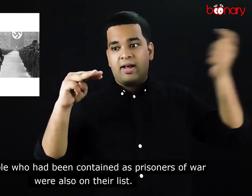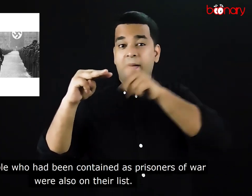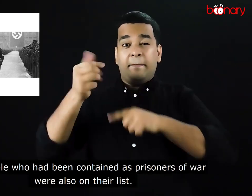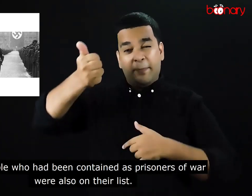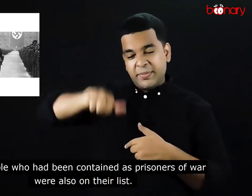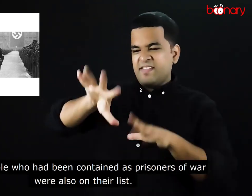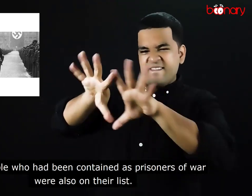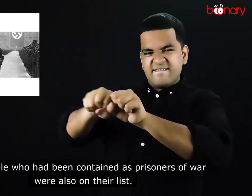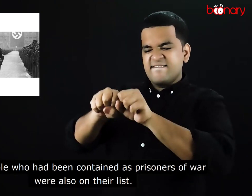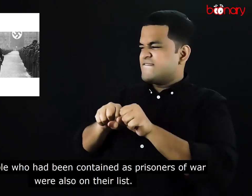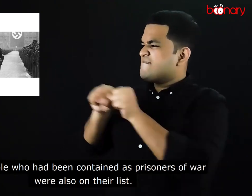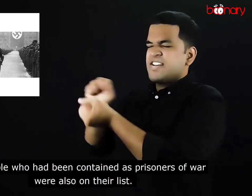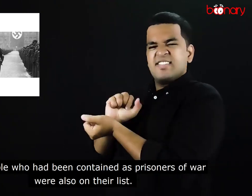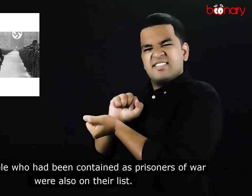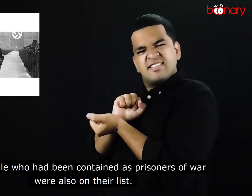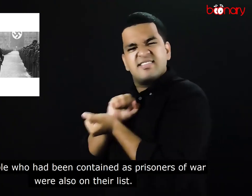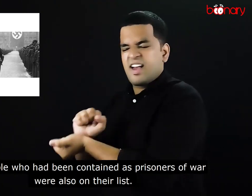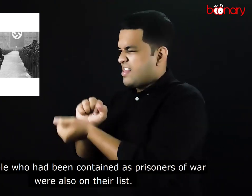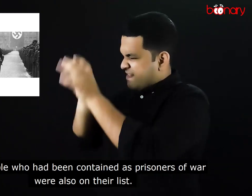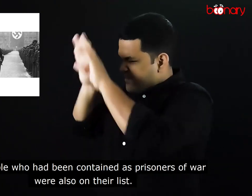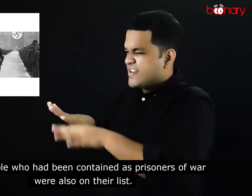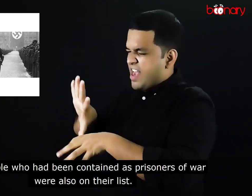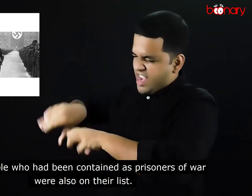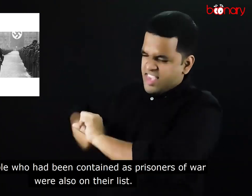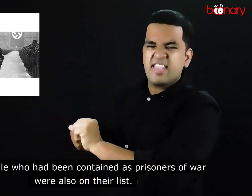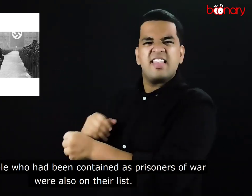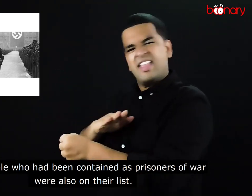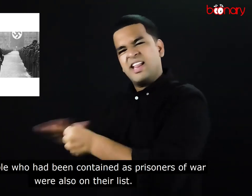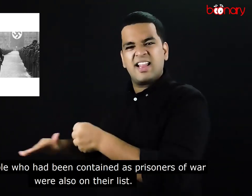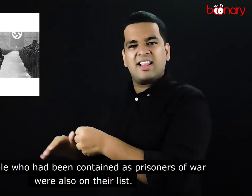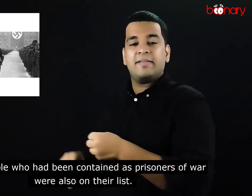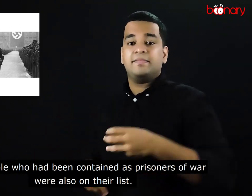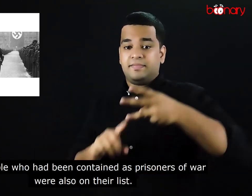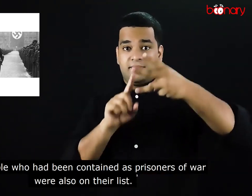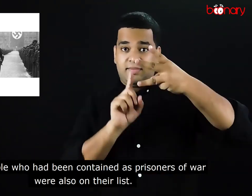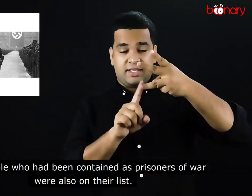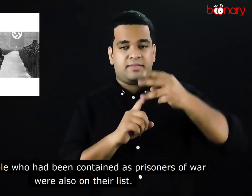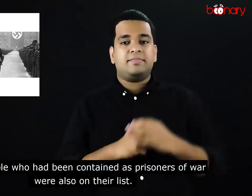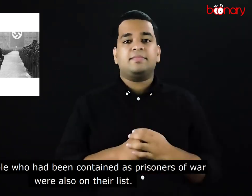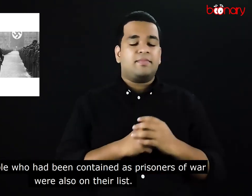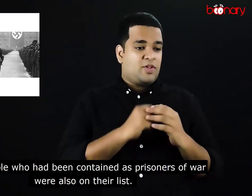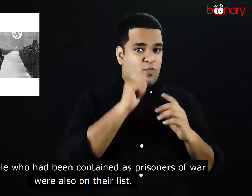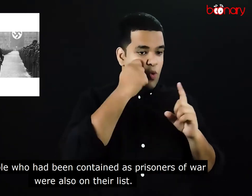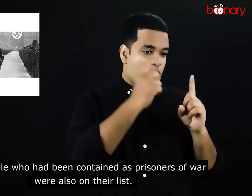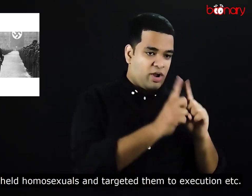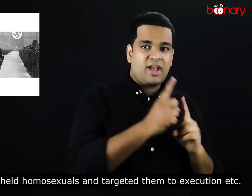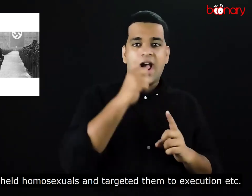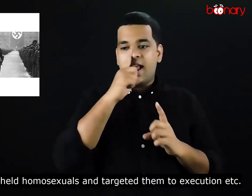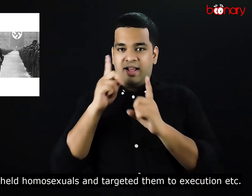and people who had been contained as prisoners of war were also on their list. They even